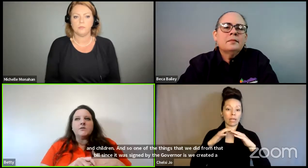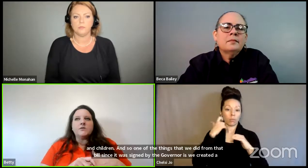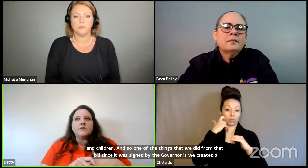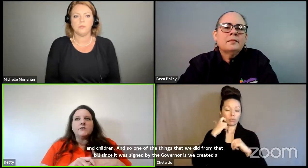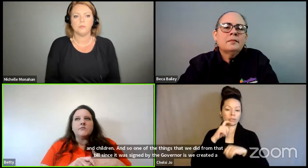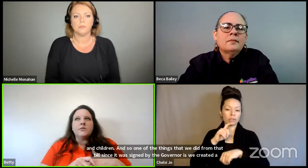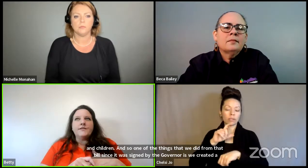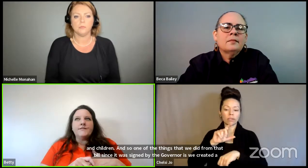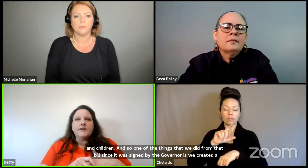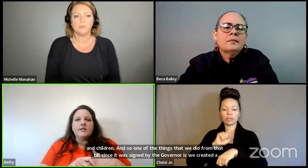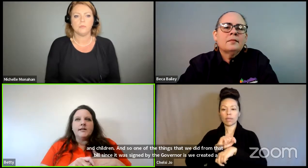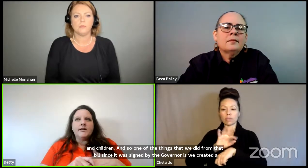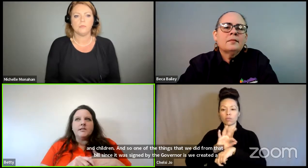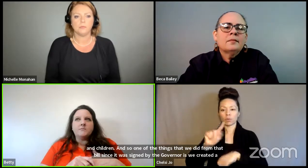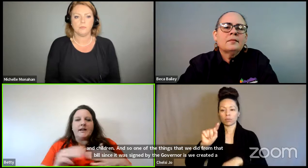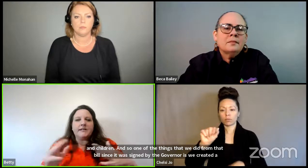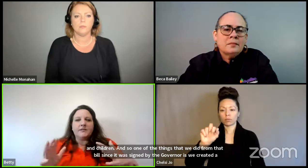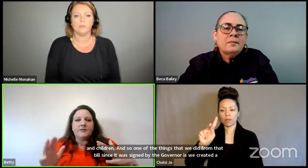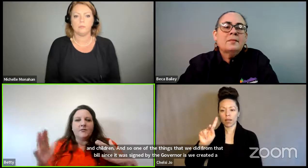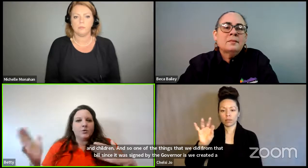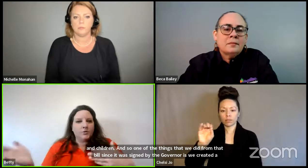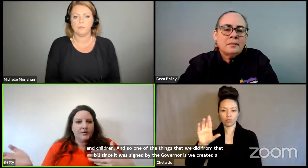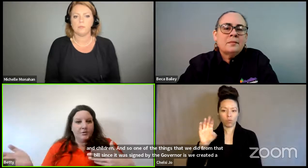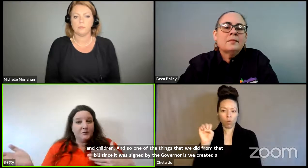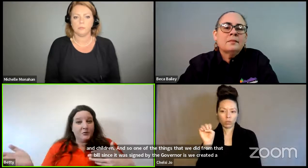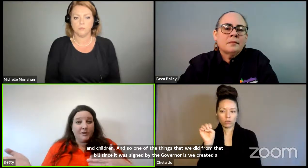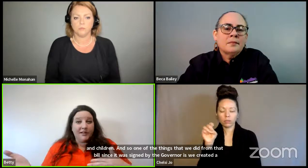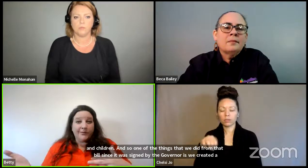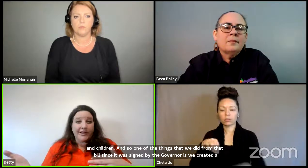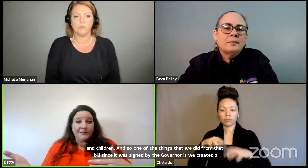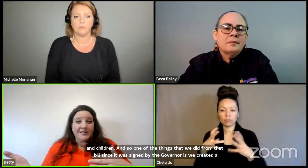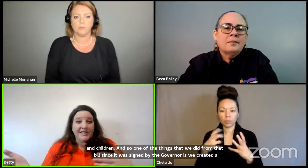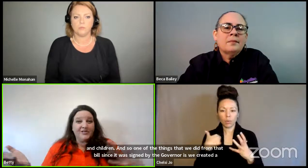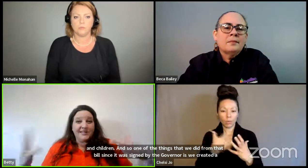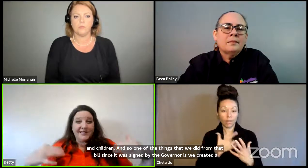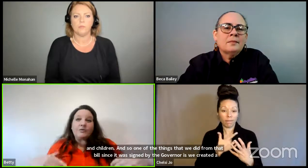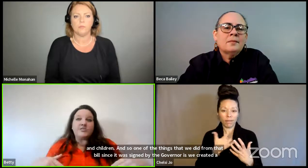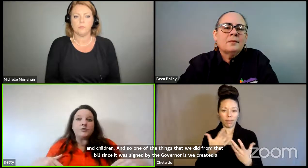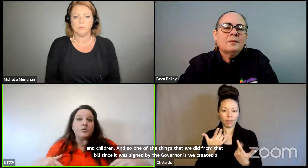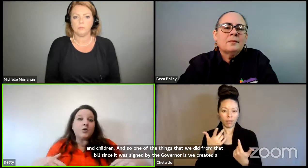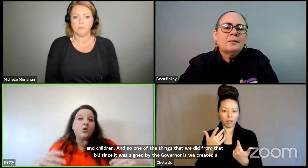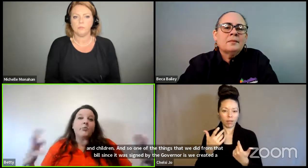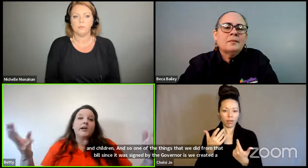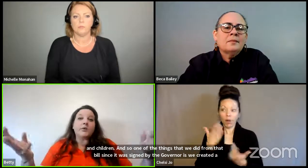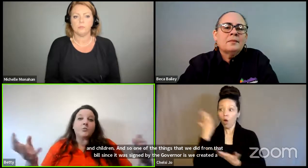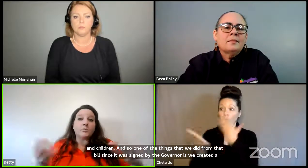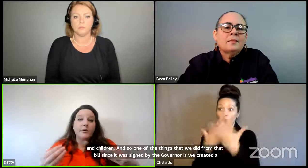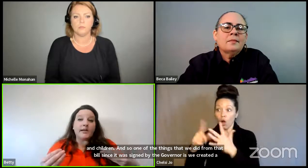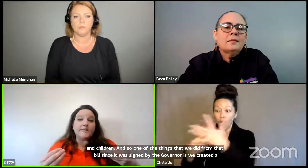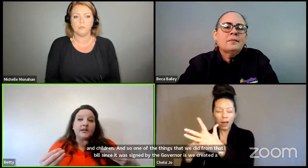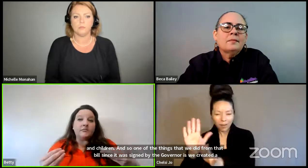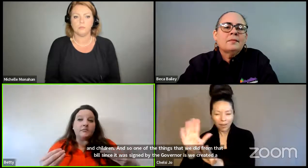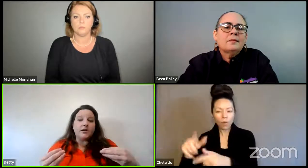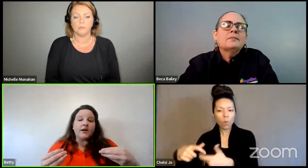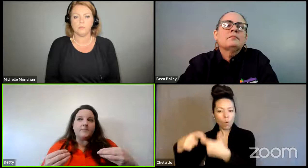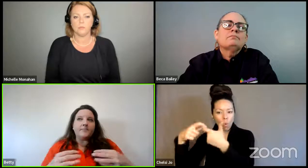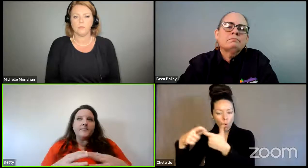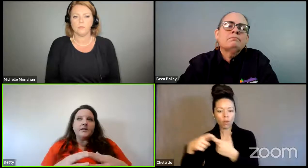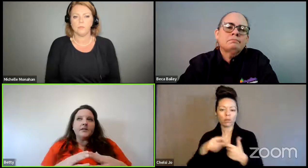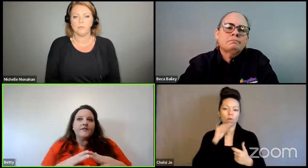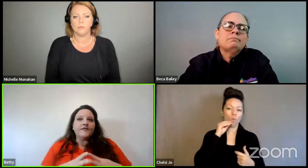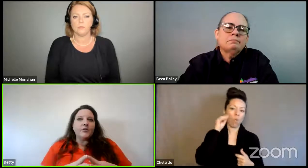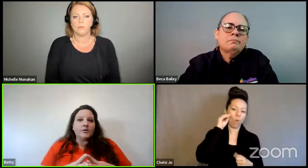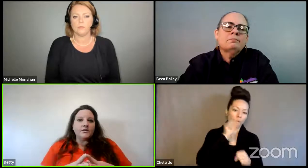And we feel like it's best, before we put forth any recommendations, that we do our homework and we bring in